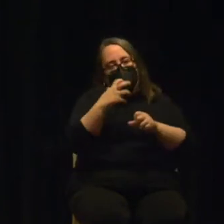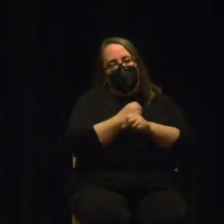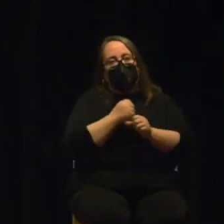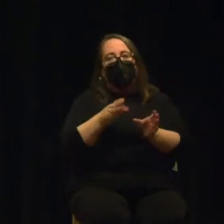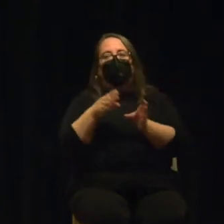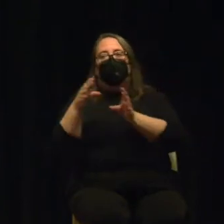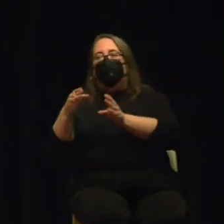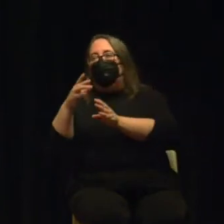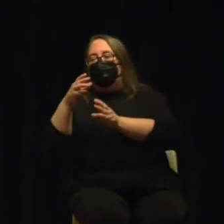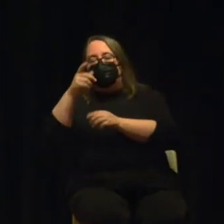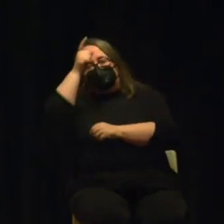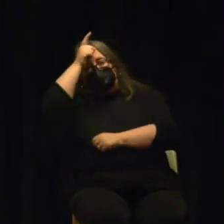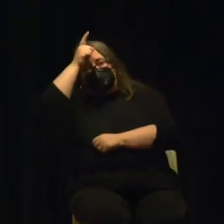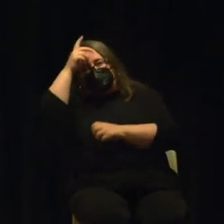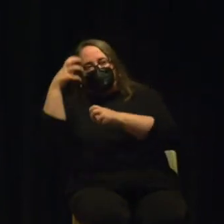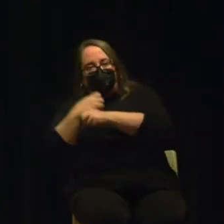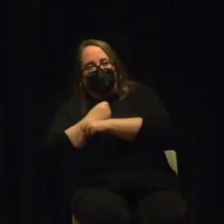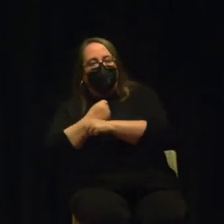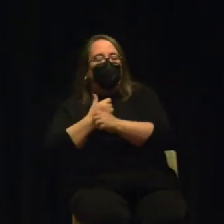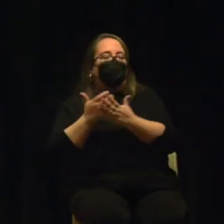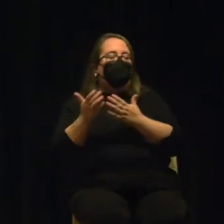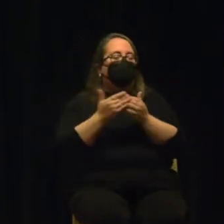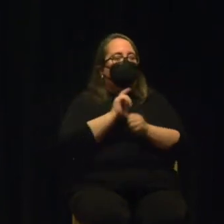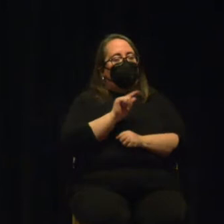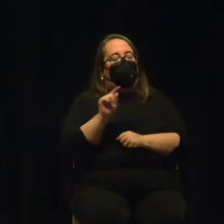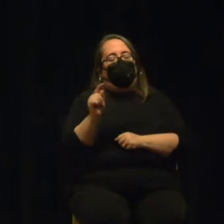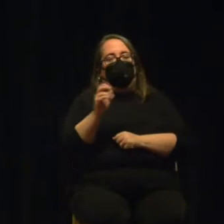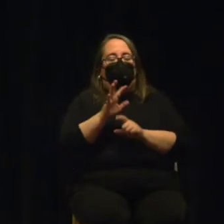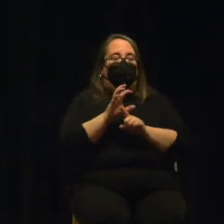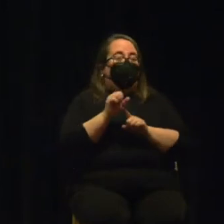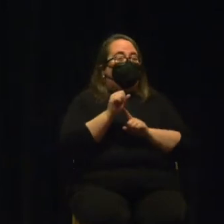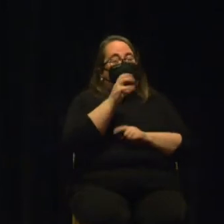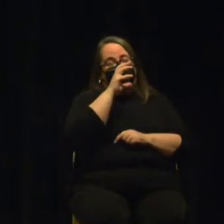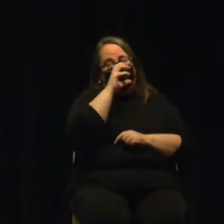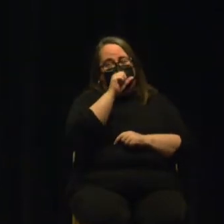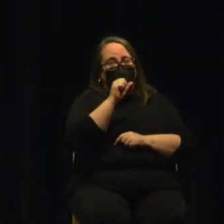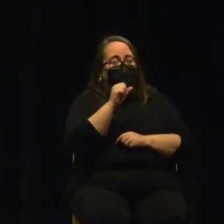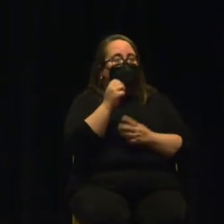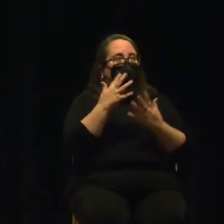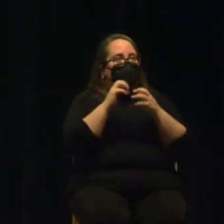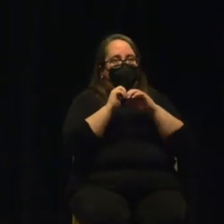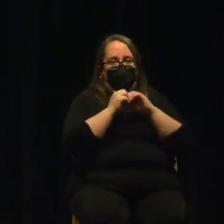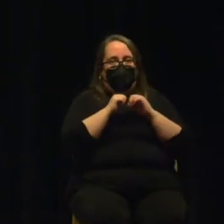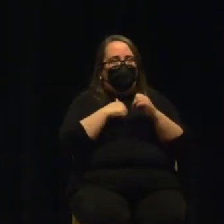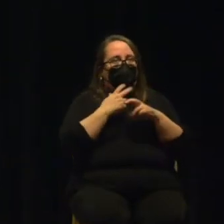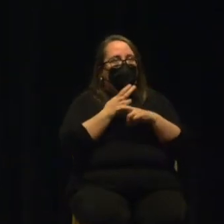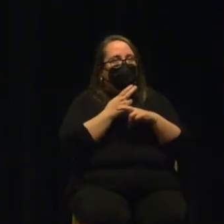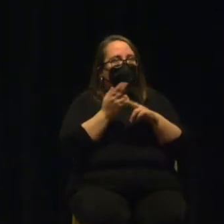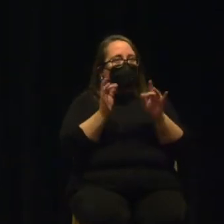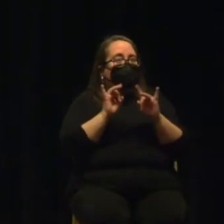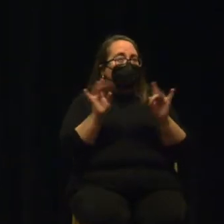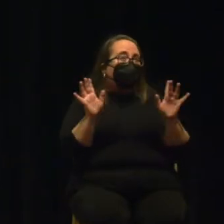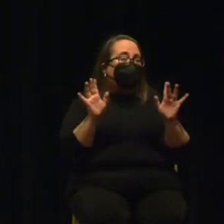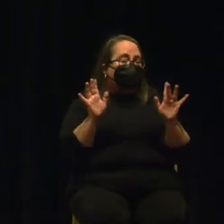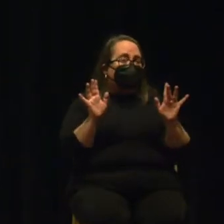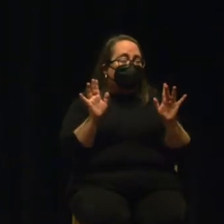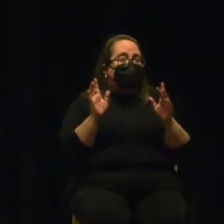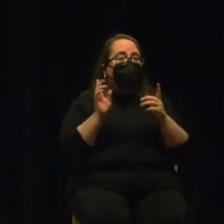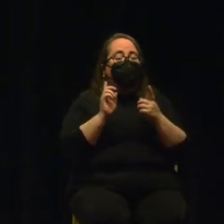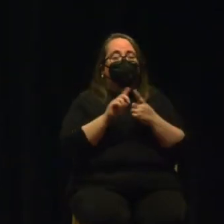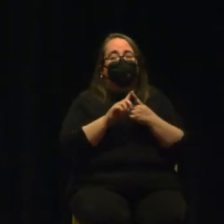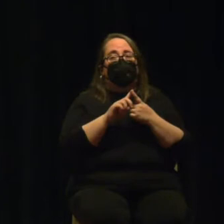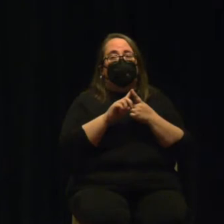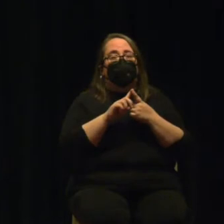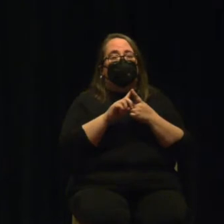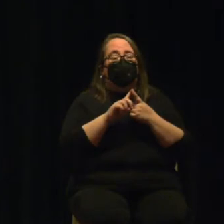whoever it was. It was the Germans, right? And it's a fascinating thing to think that like the way that we use violence as a way to sort of